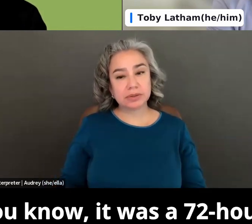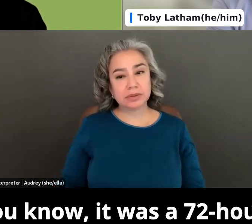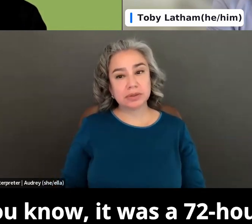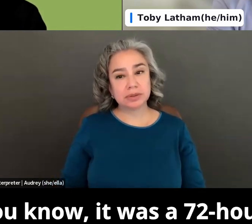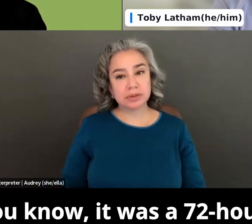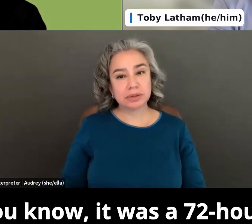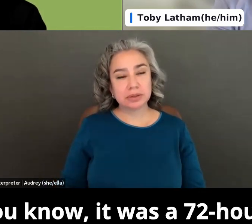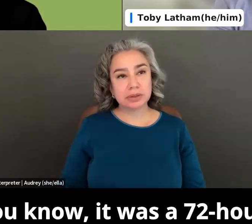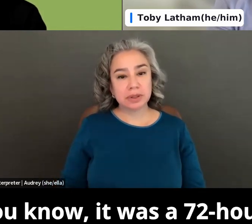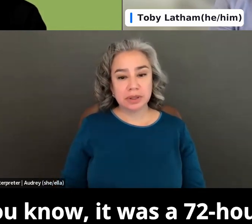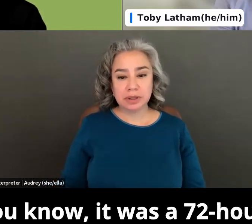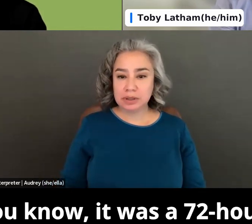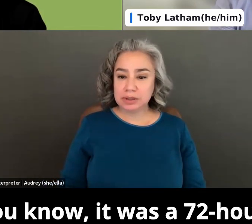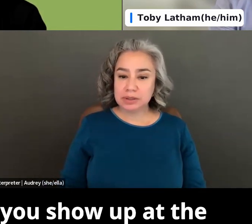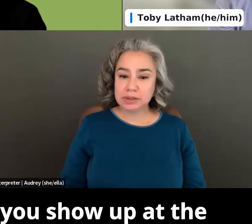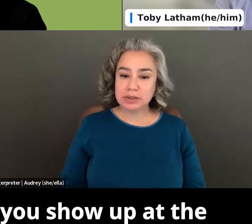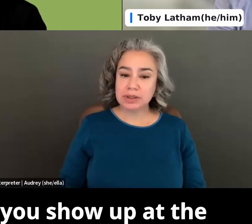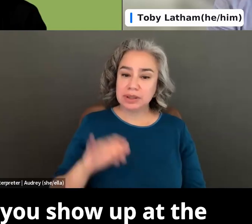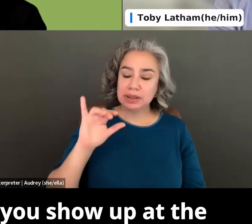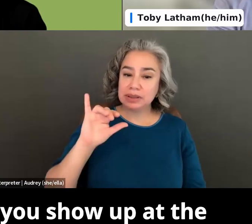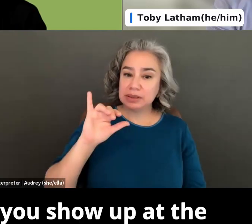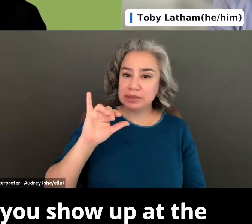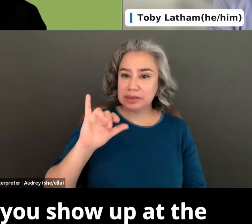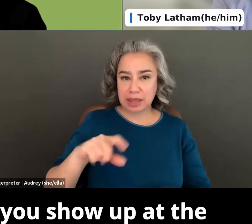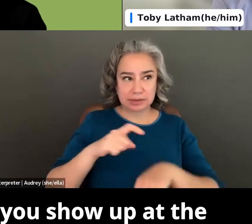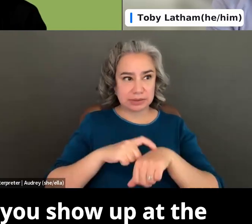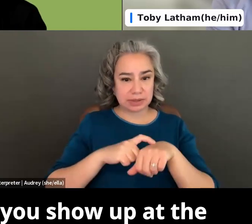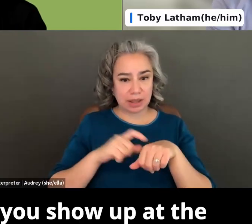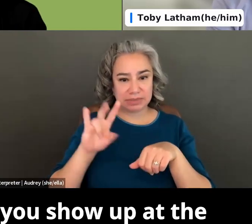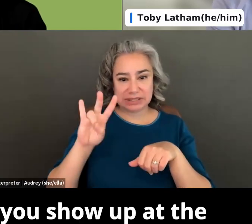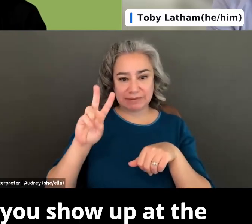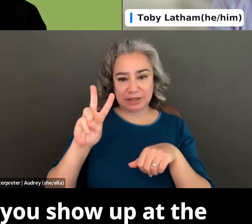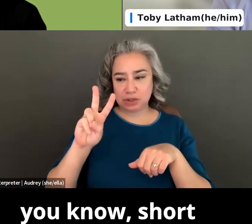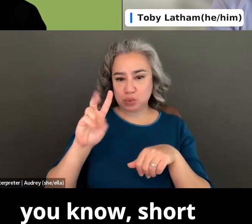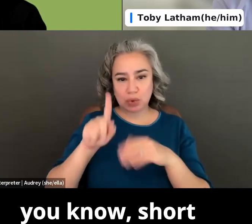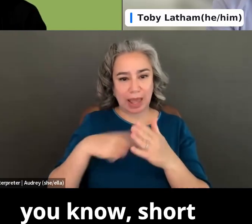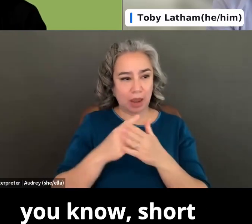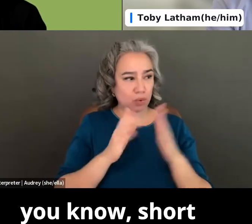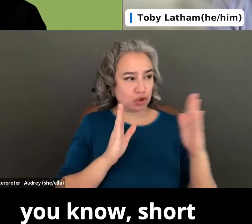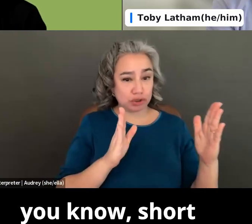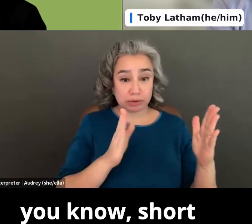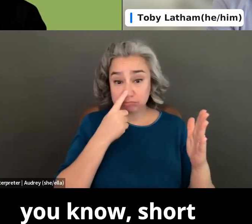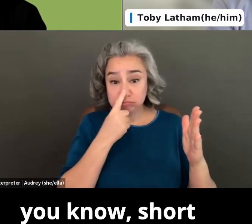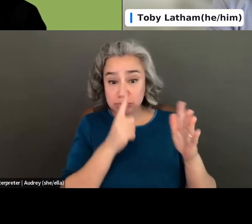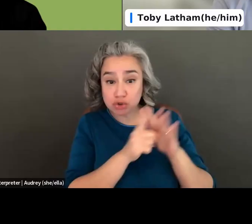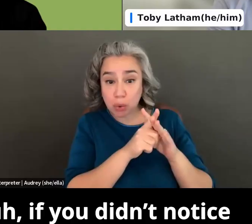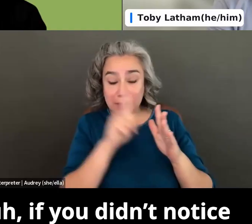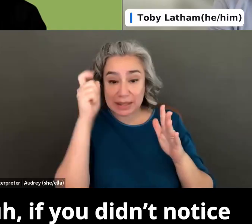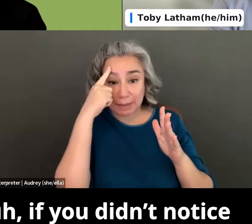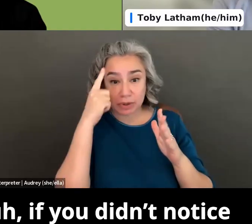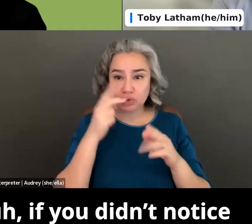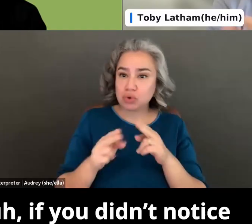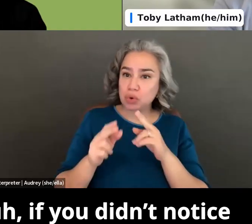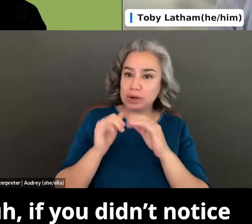a 72-hour period from, hey, can you show up at the Capitol, to giving our, short interview with,